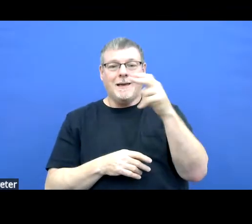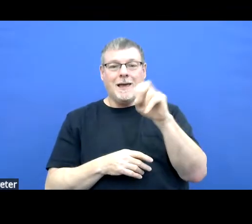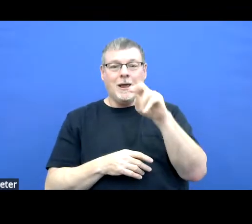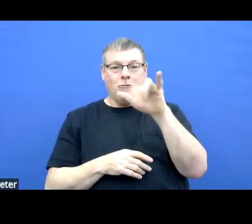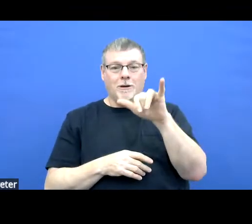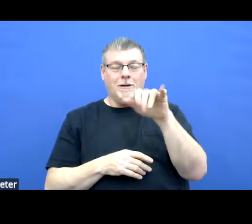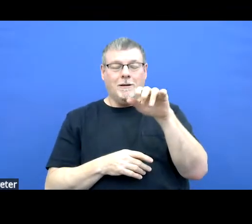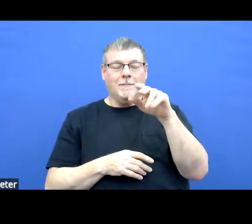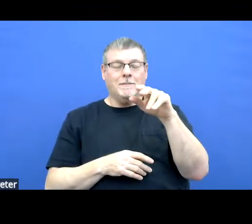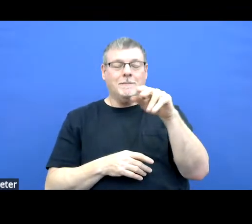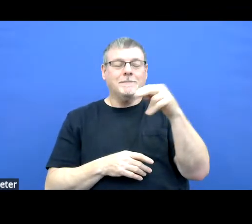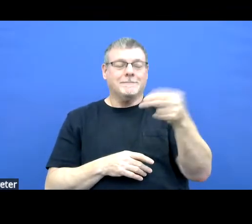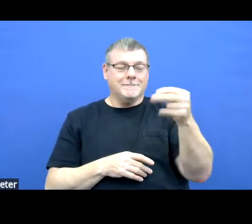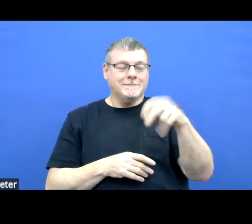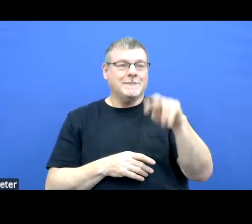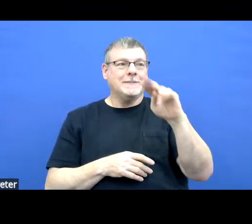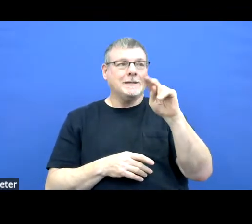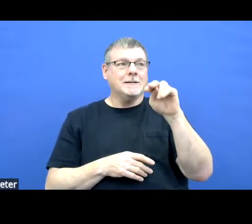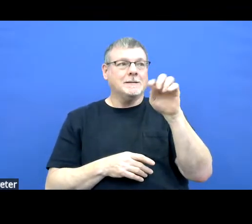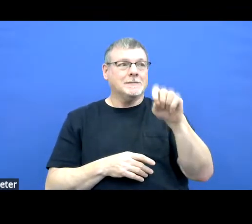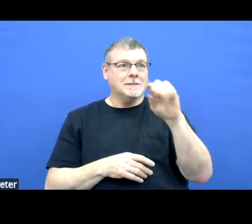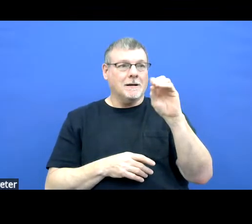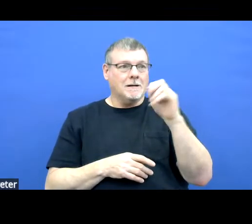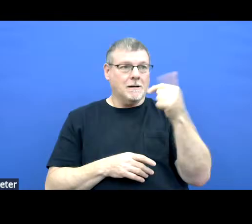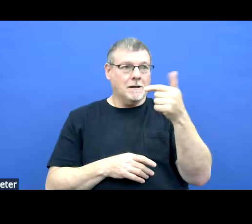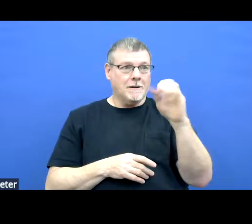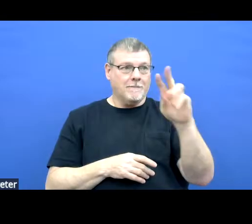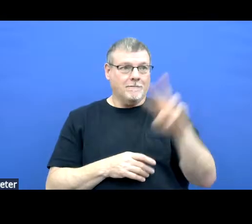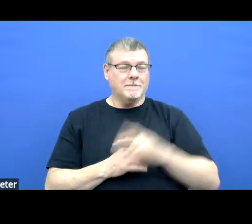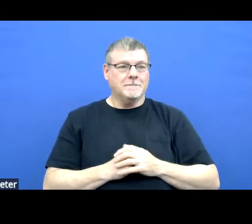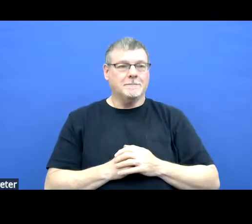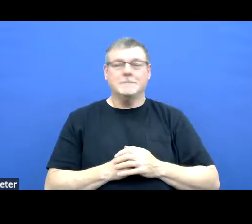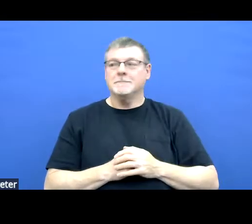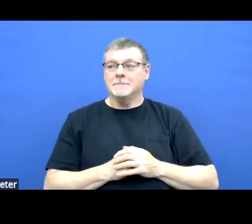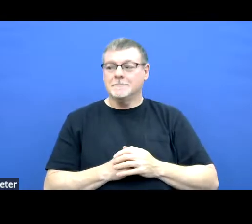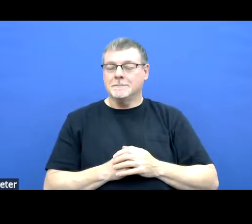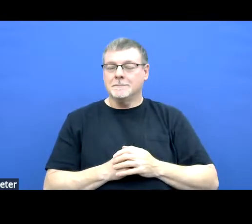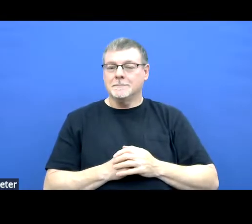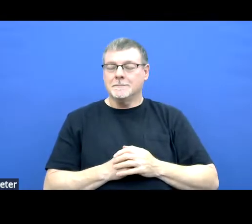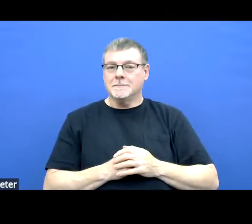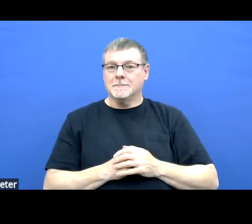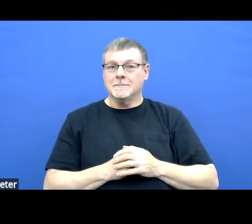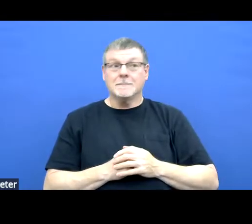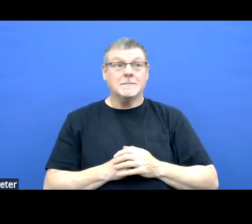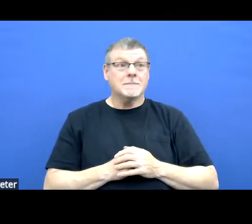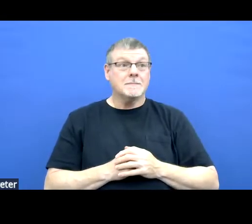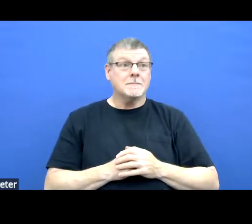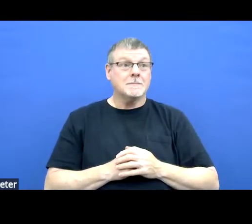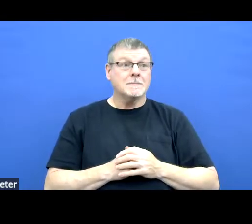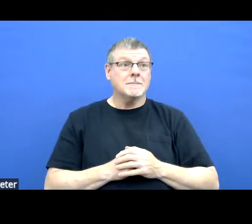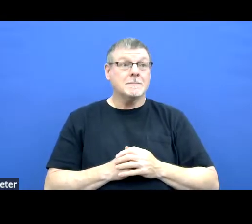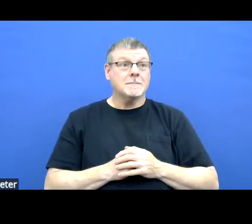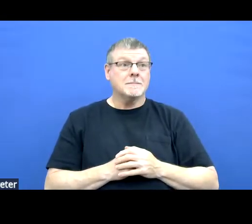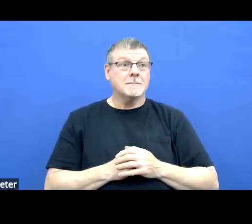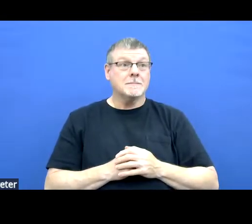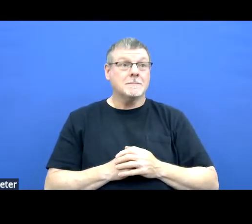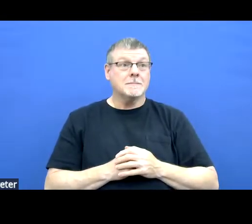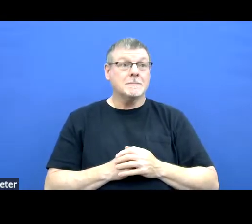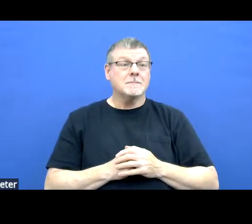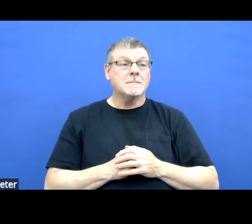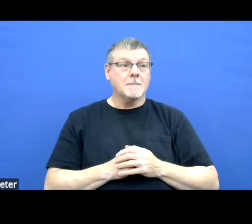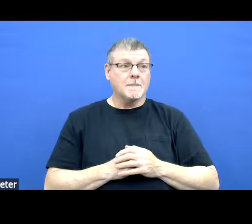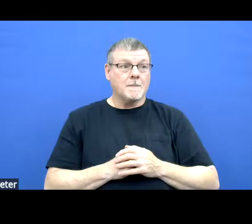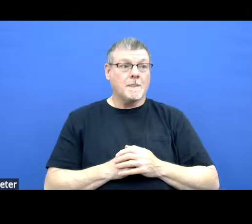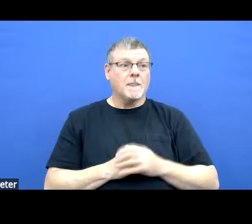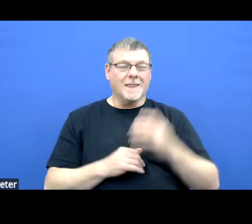supervisor@henriettany.gov. And that way What's it? Why is it added? We had